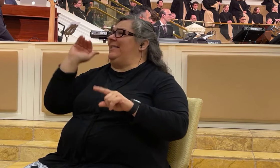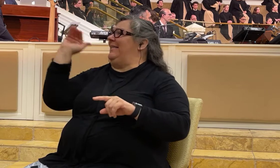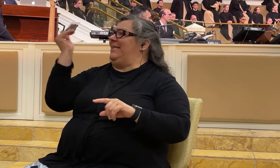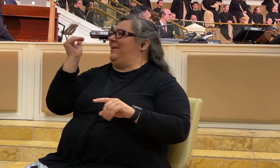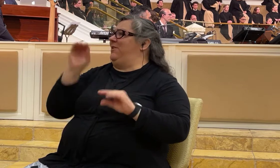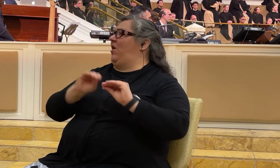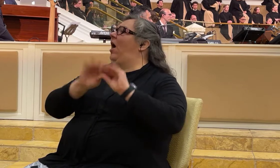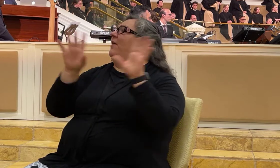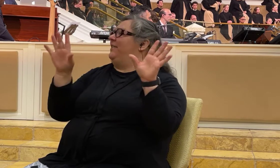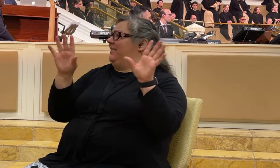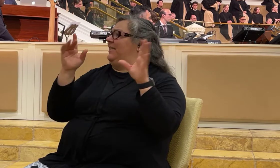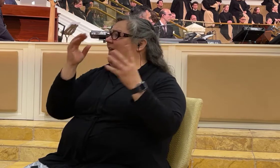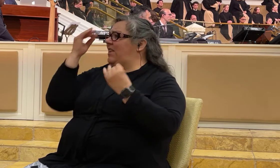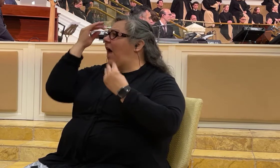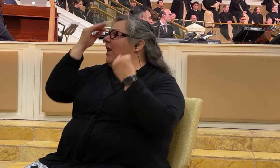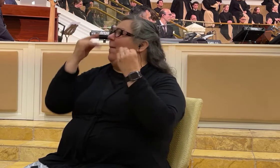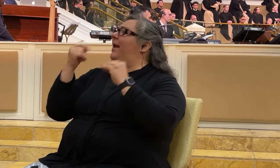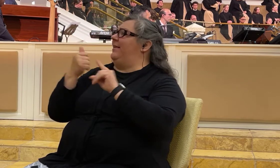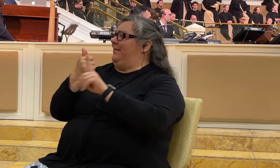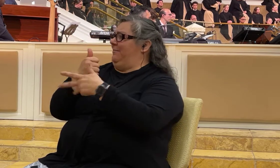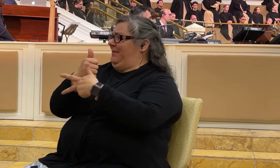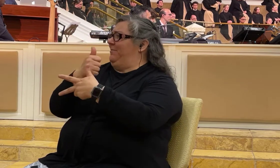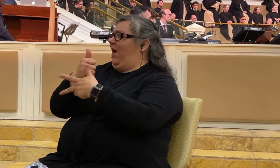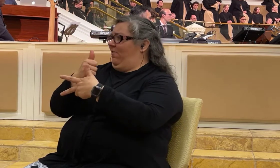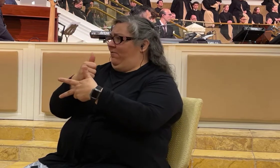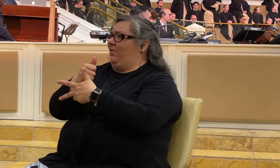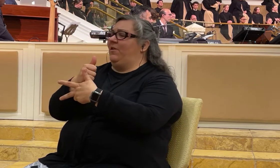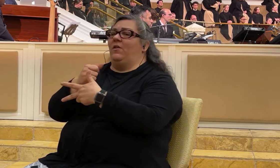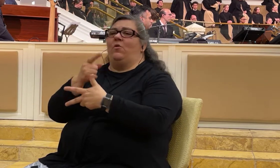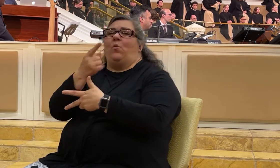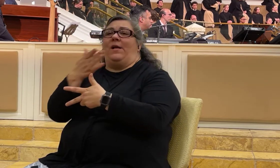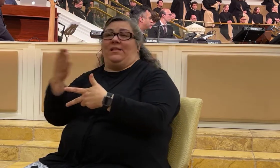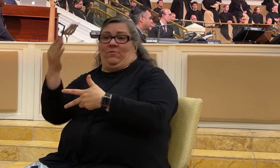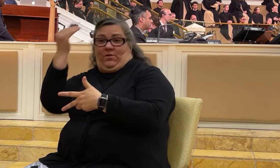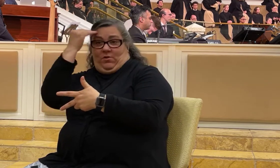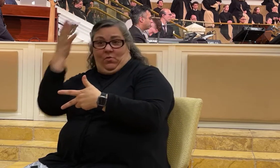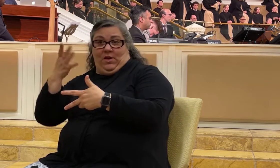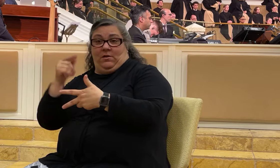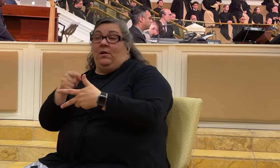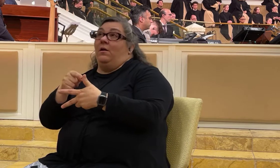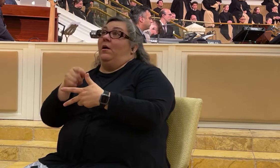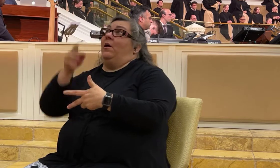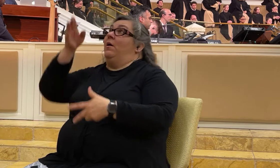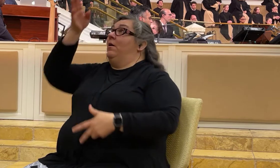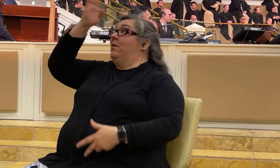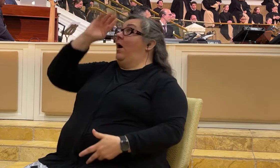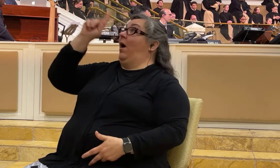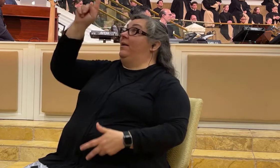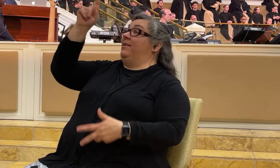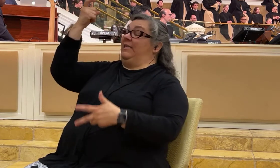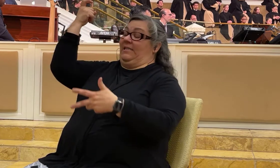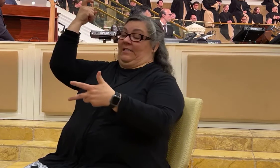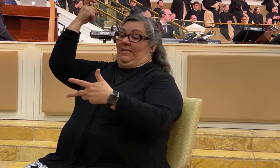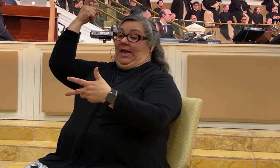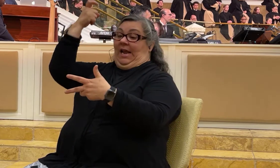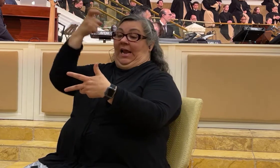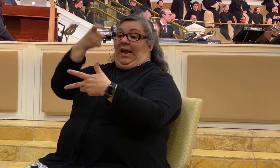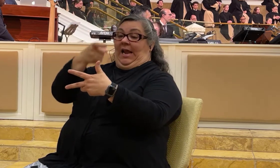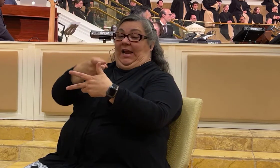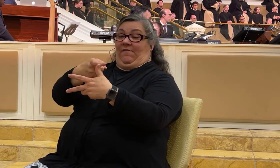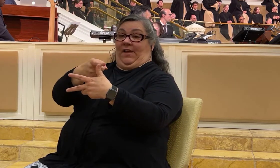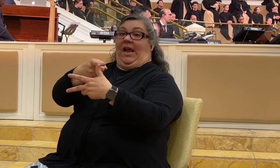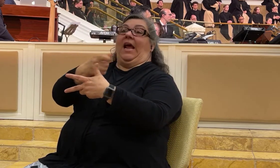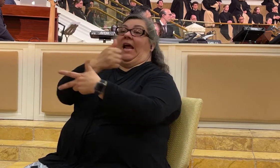did or thought it through. And the one thing we do know is that God gave